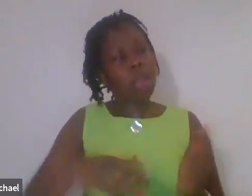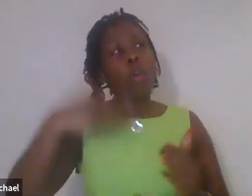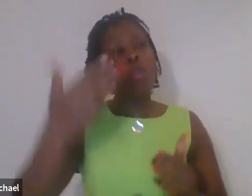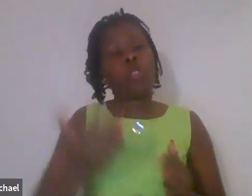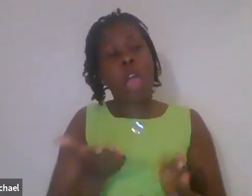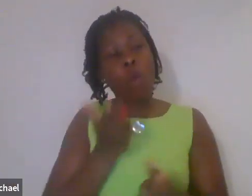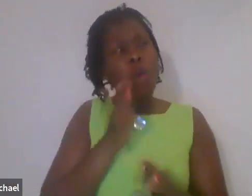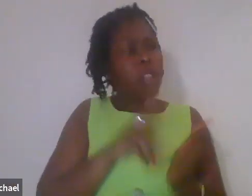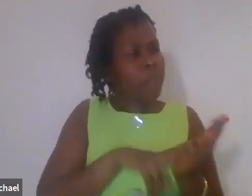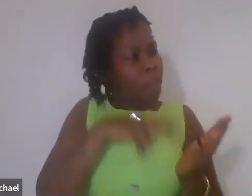So when I fail,